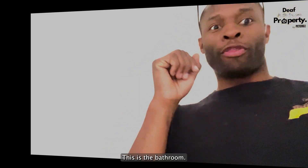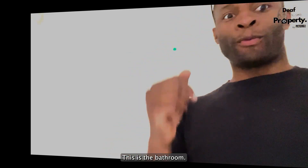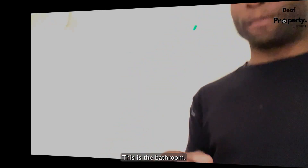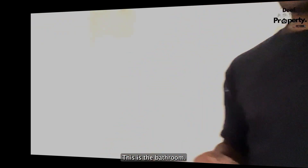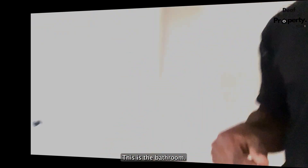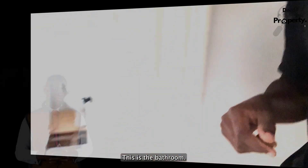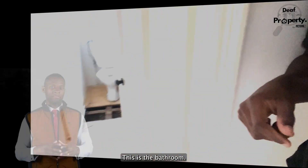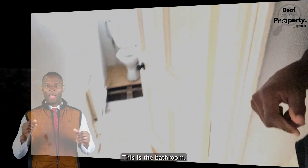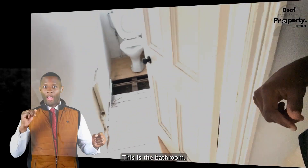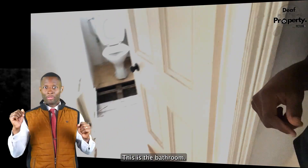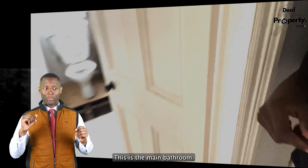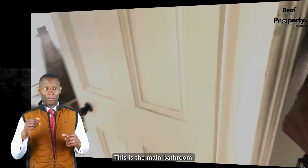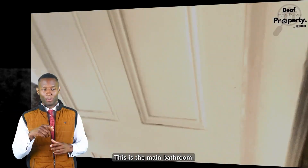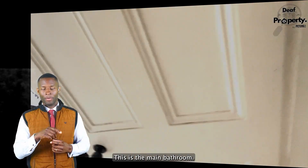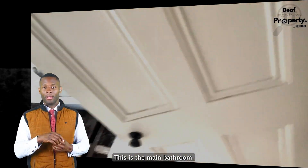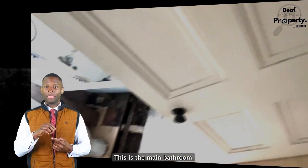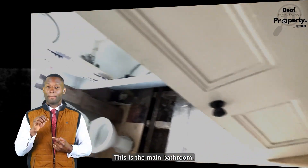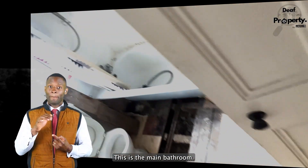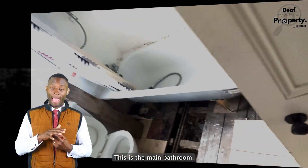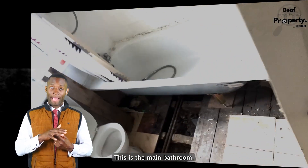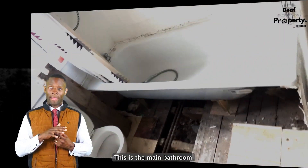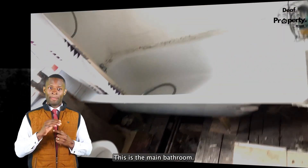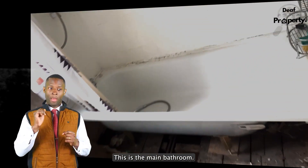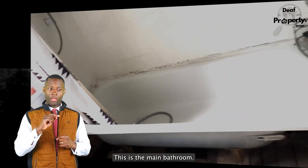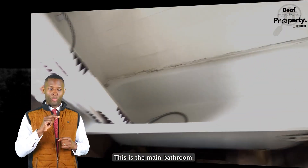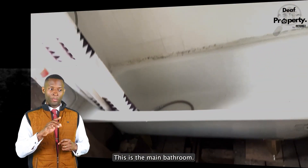This is the bathroom. This is the main bathroom.